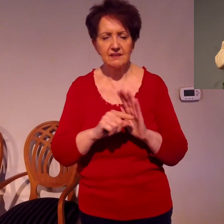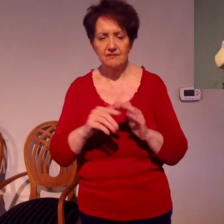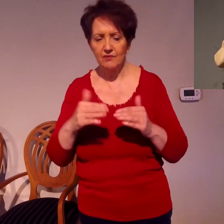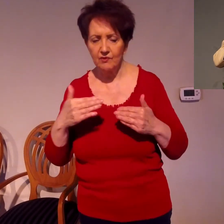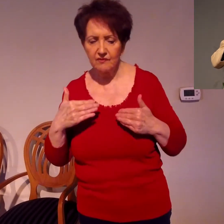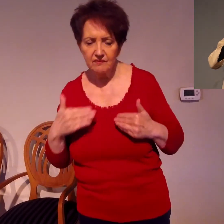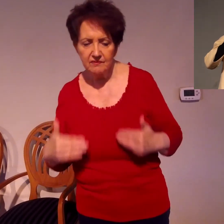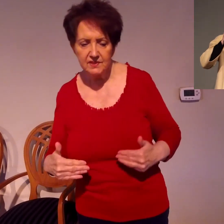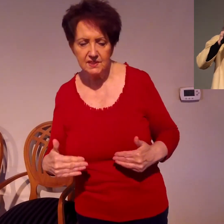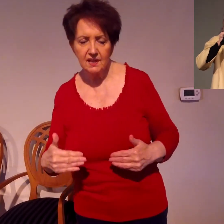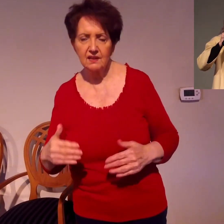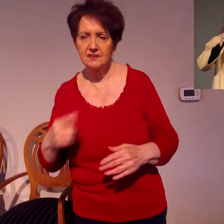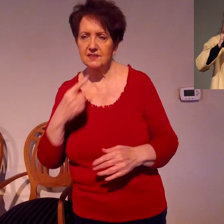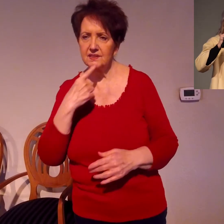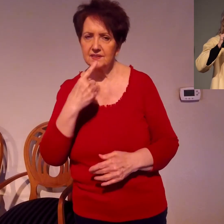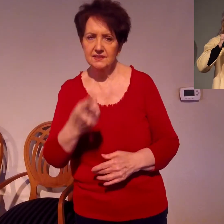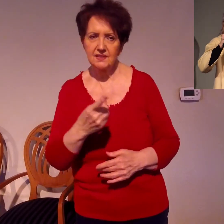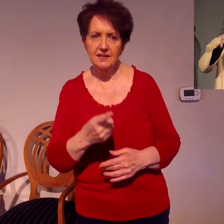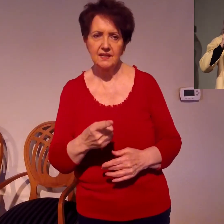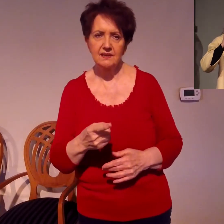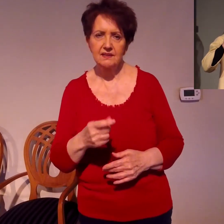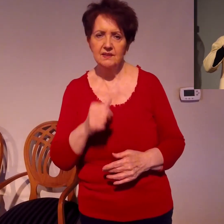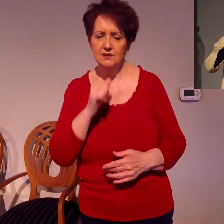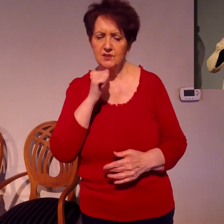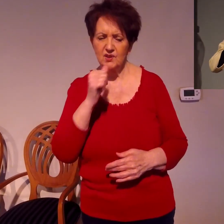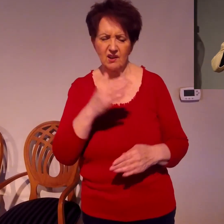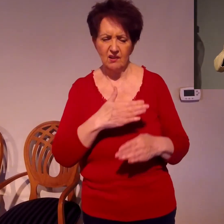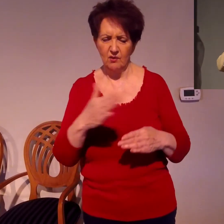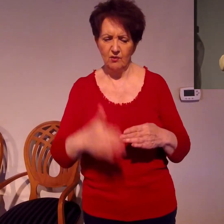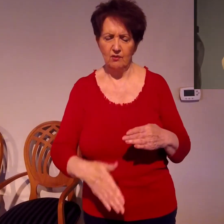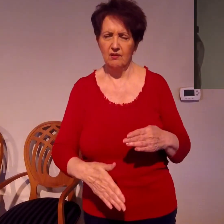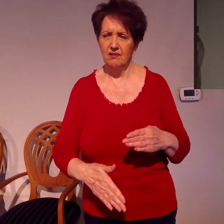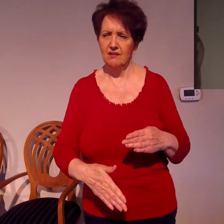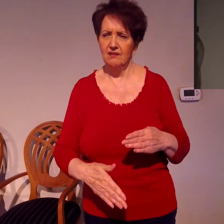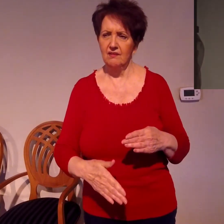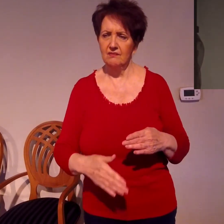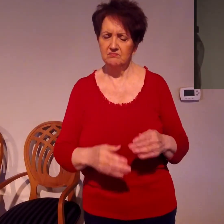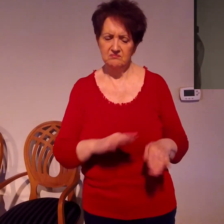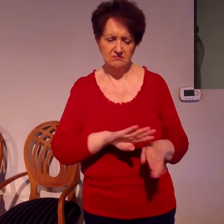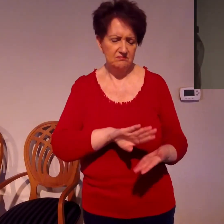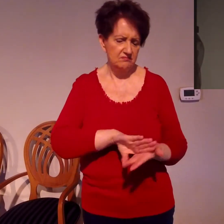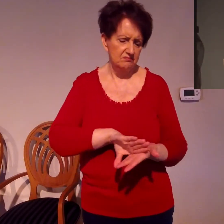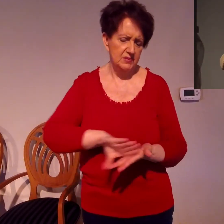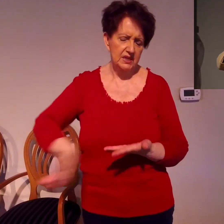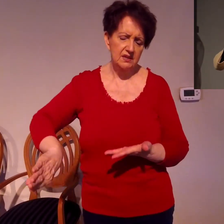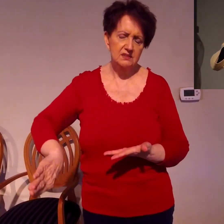physicality that is saying not whole, no.